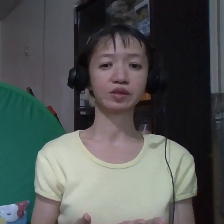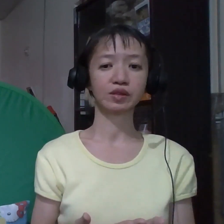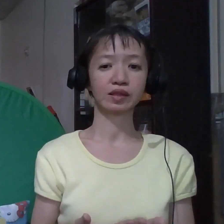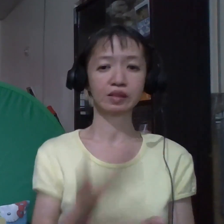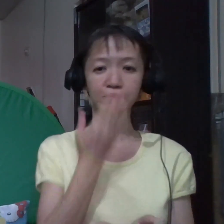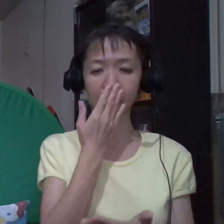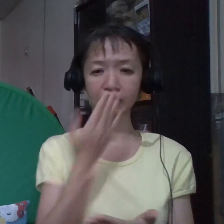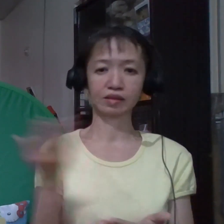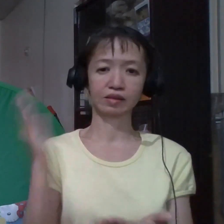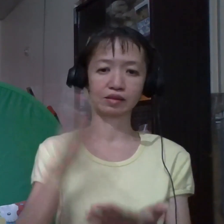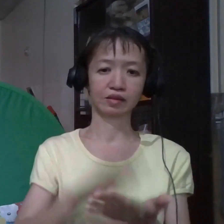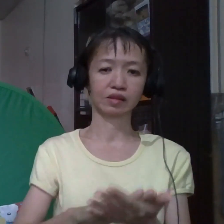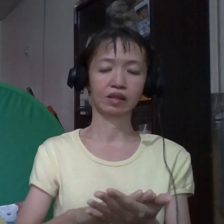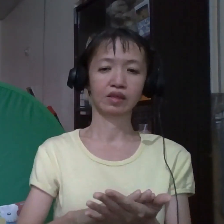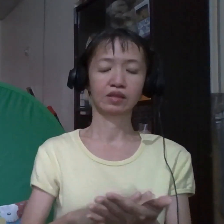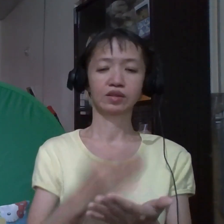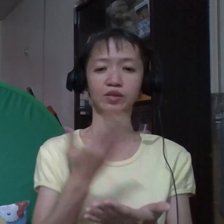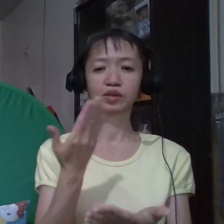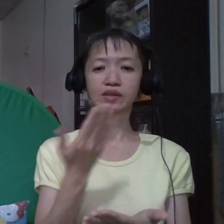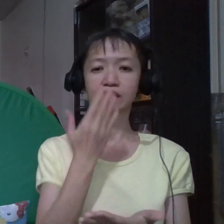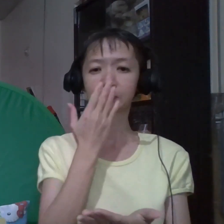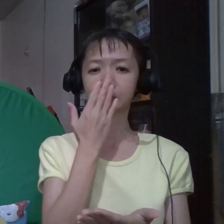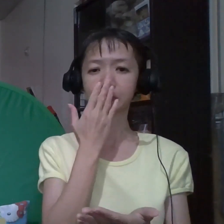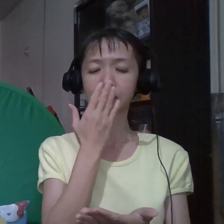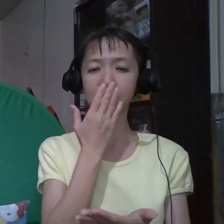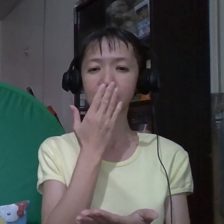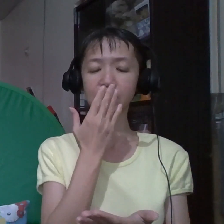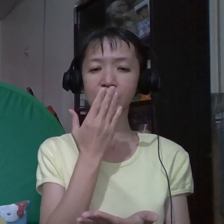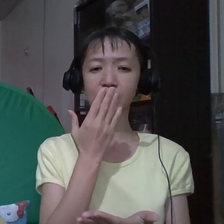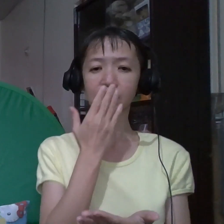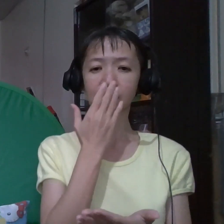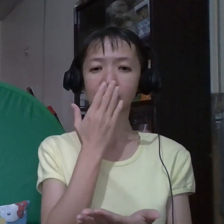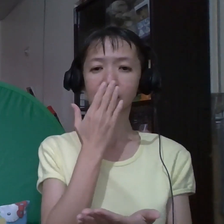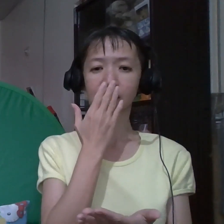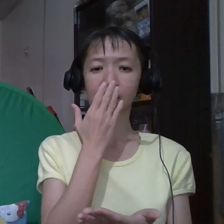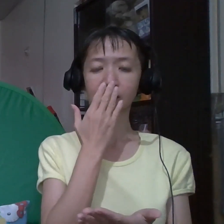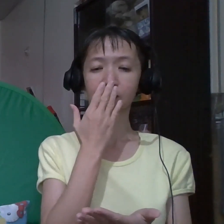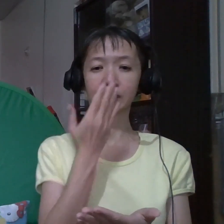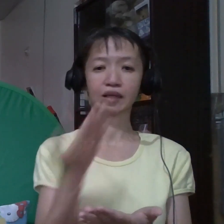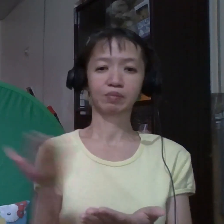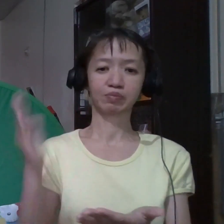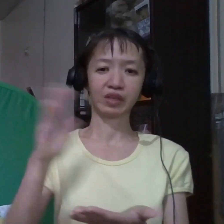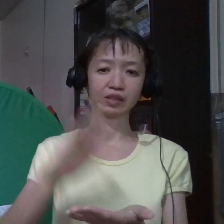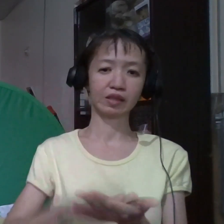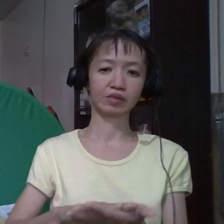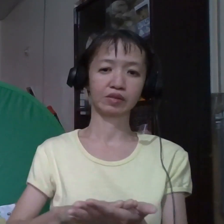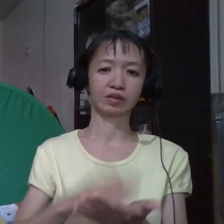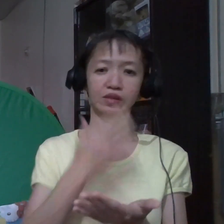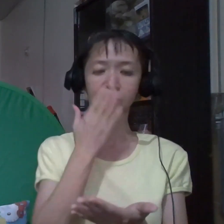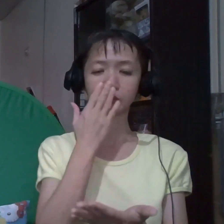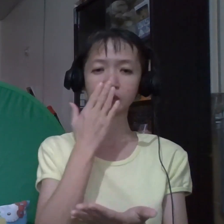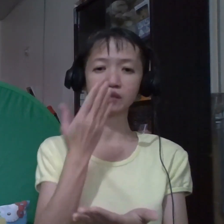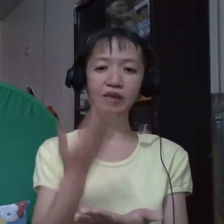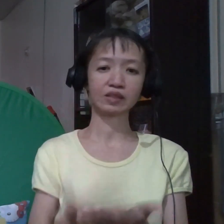good is bad. So you're just putting your palm face down. So good is face